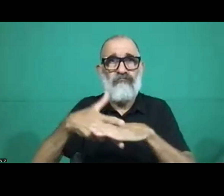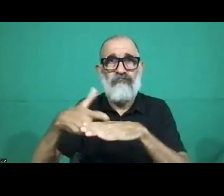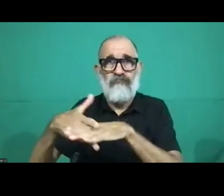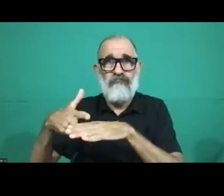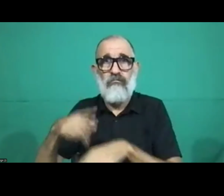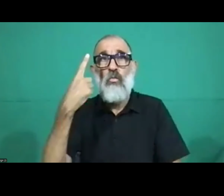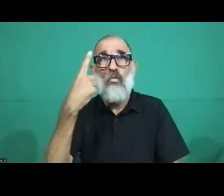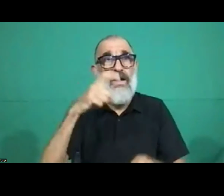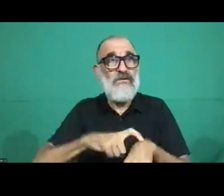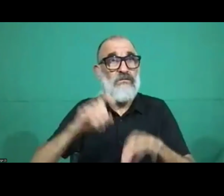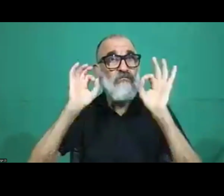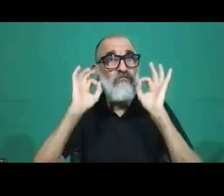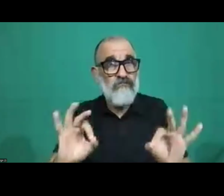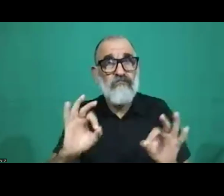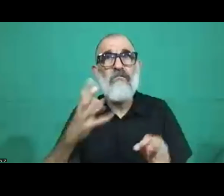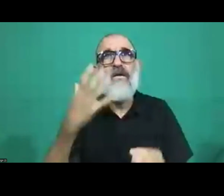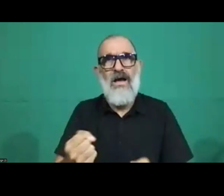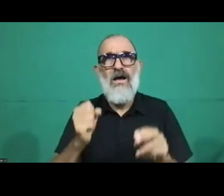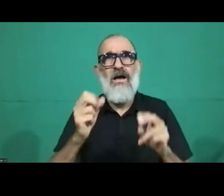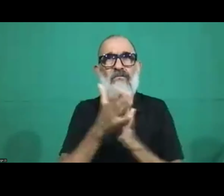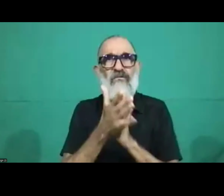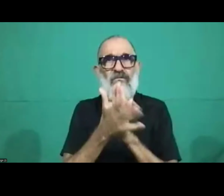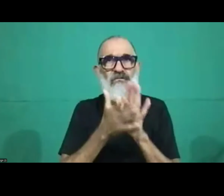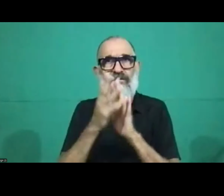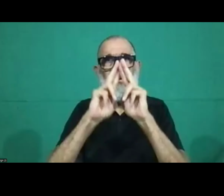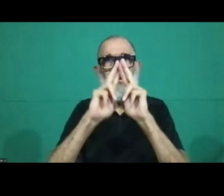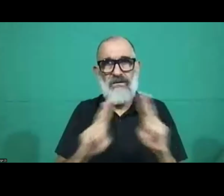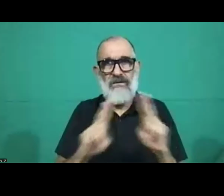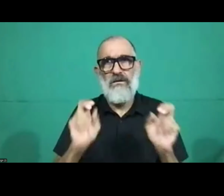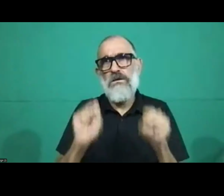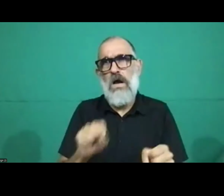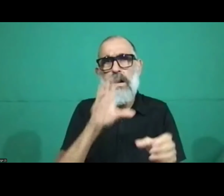room. We will be checking the chat